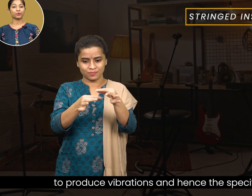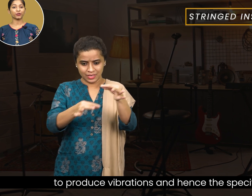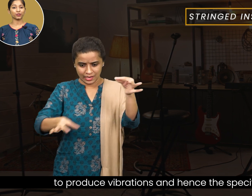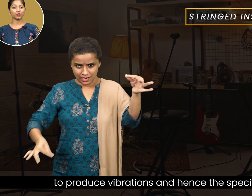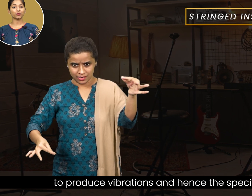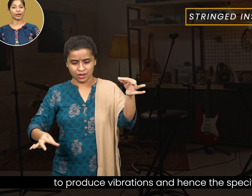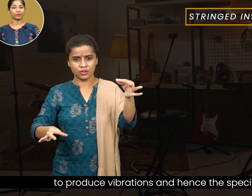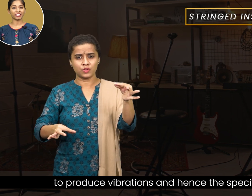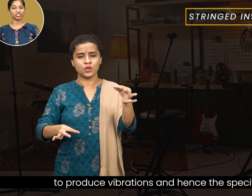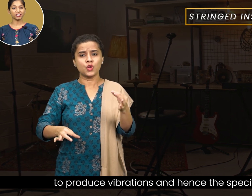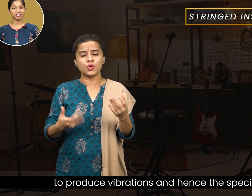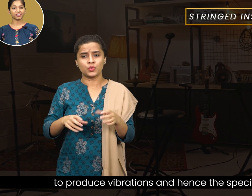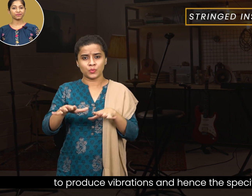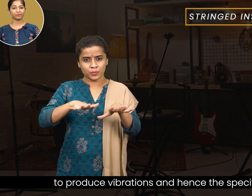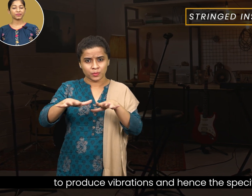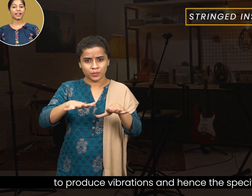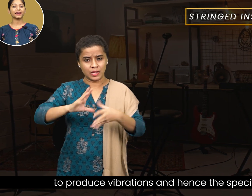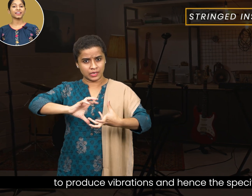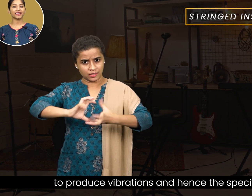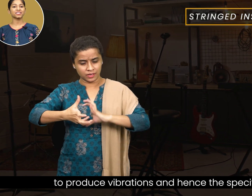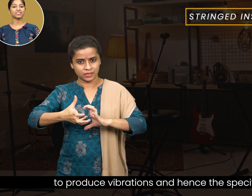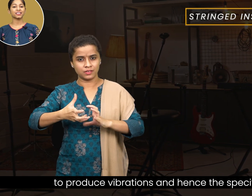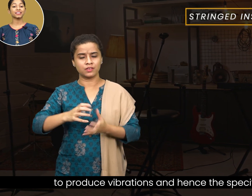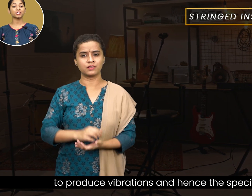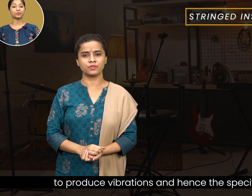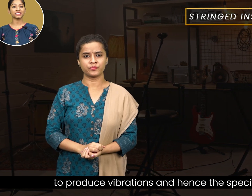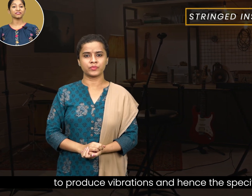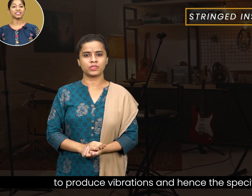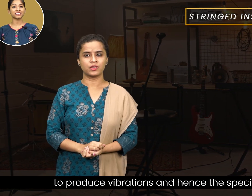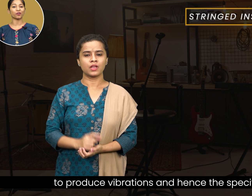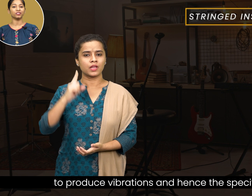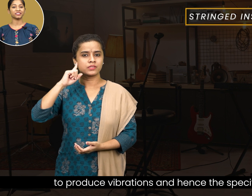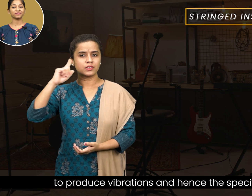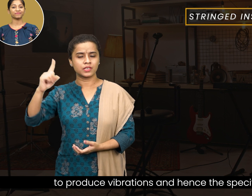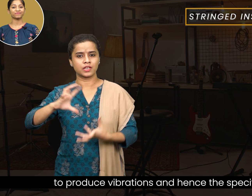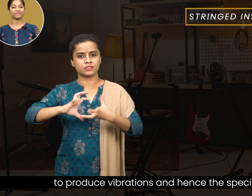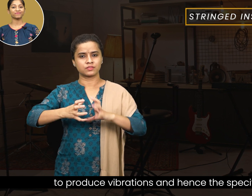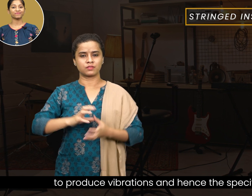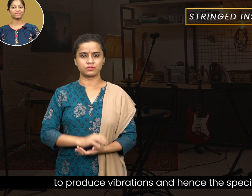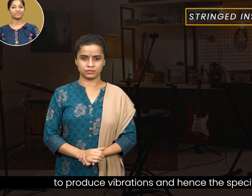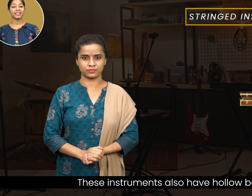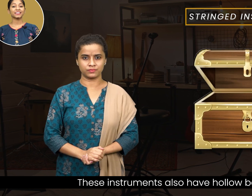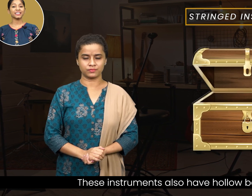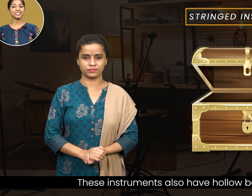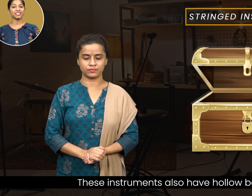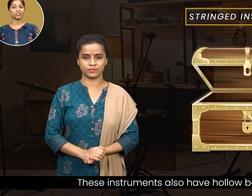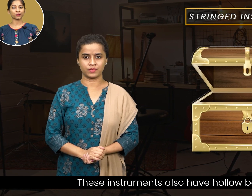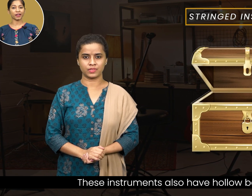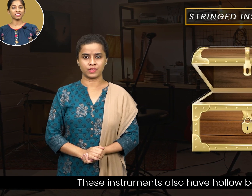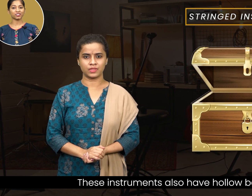to produce vibrations and hence the specific sound.